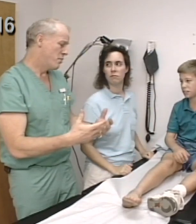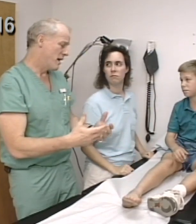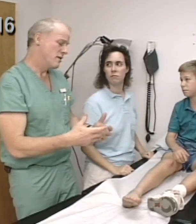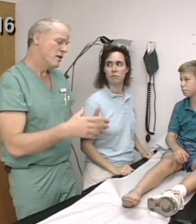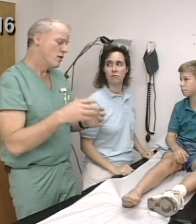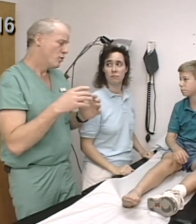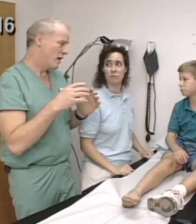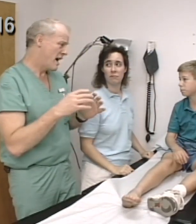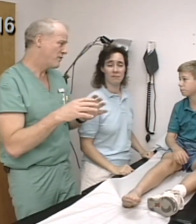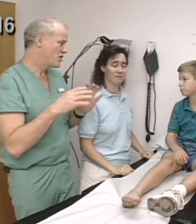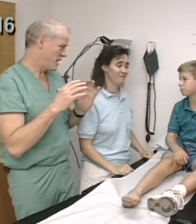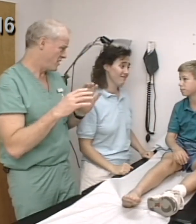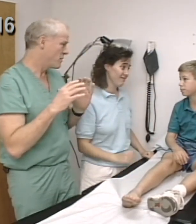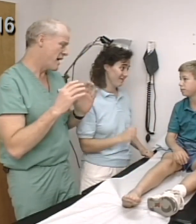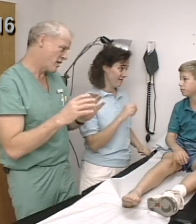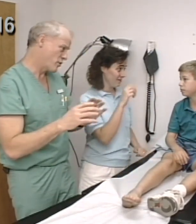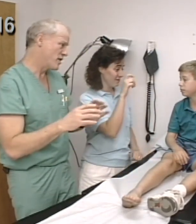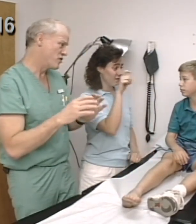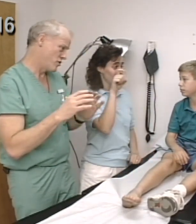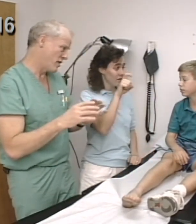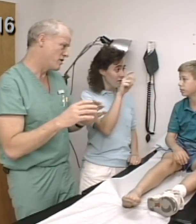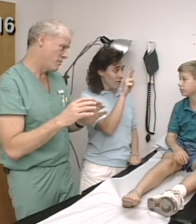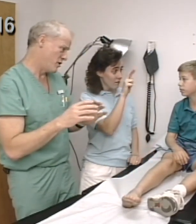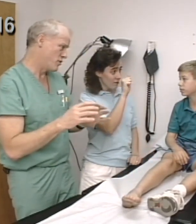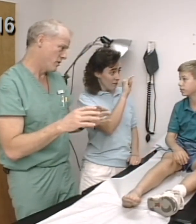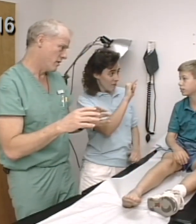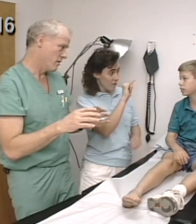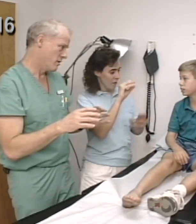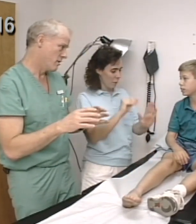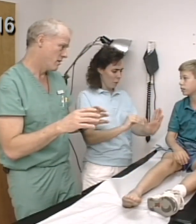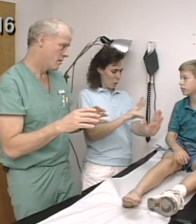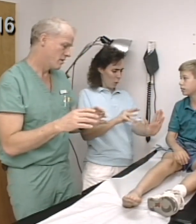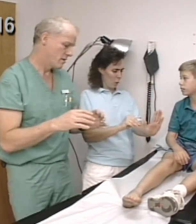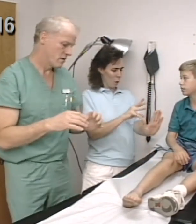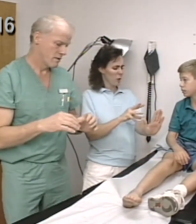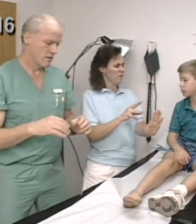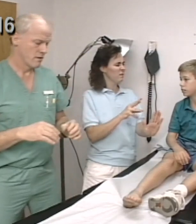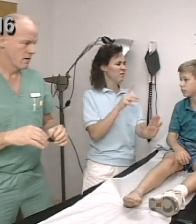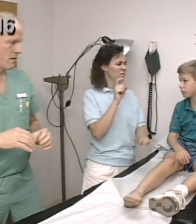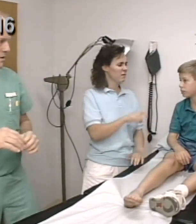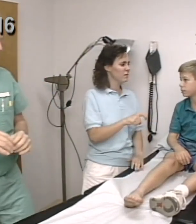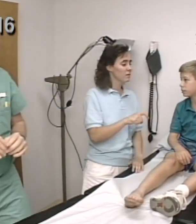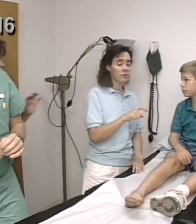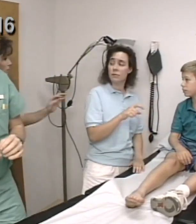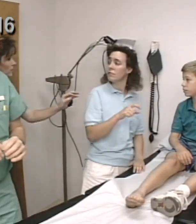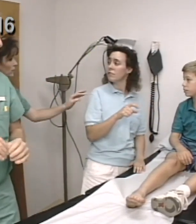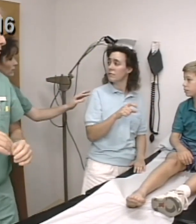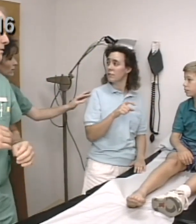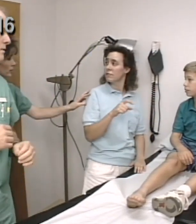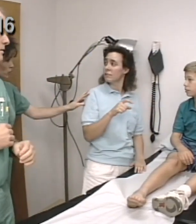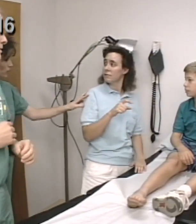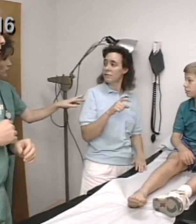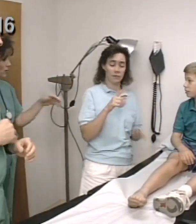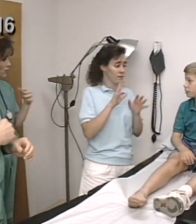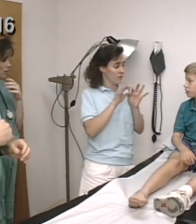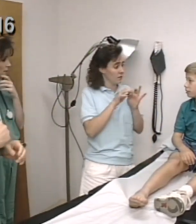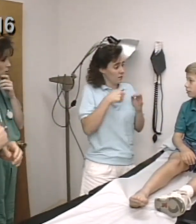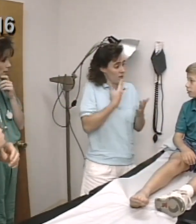But we'll have to take some x-rays just to be sure. Mrs. Bravo, the interpreter's here. Should I send it back?